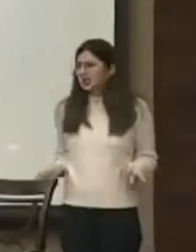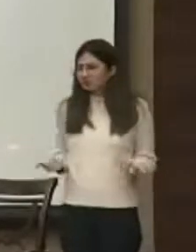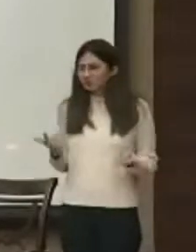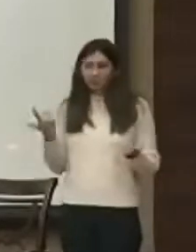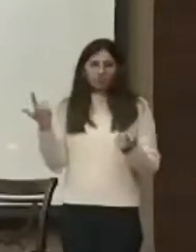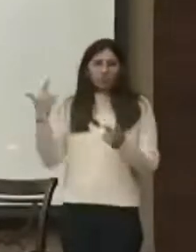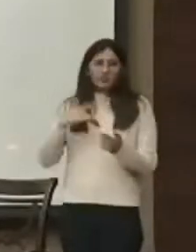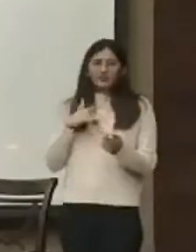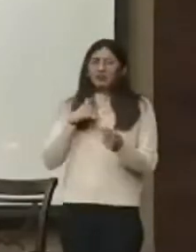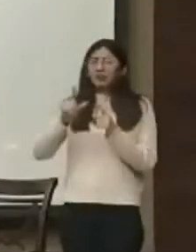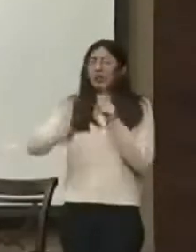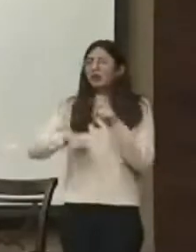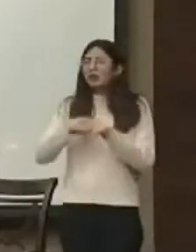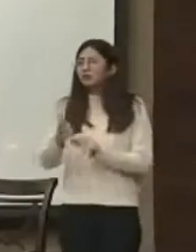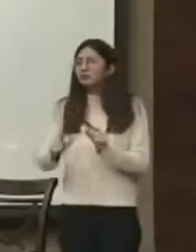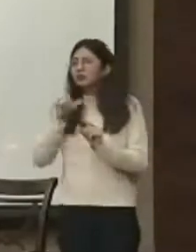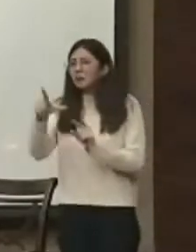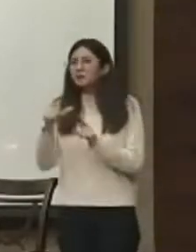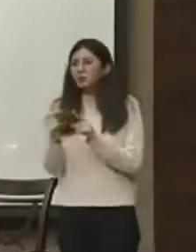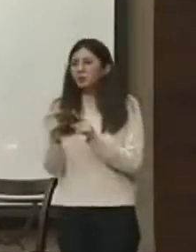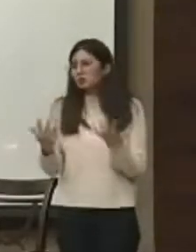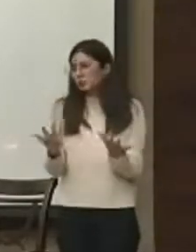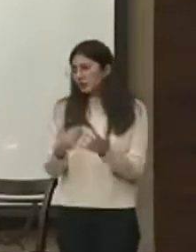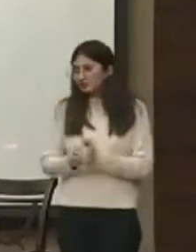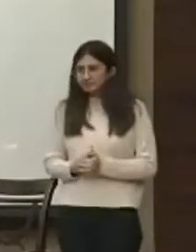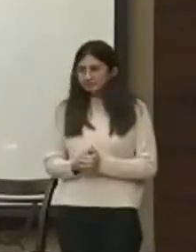core problems around it?